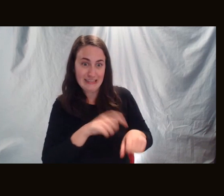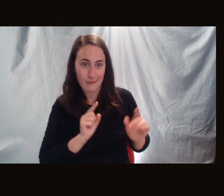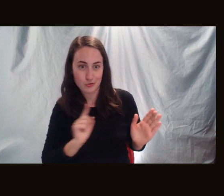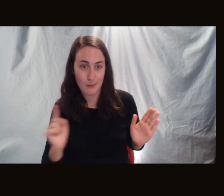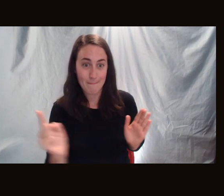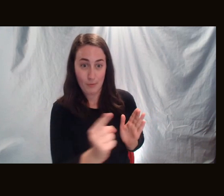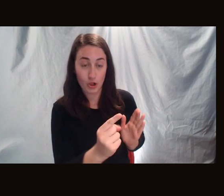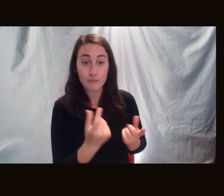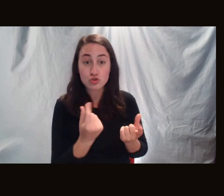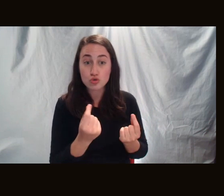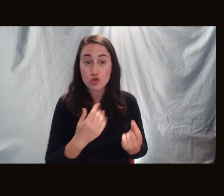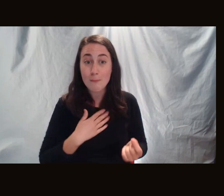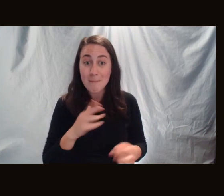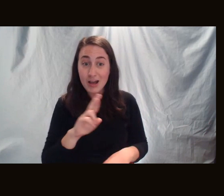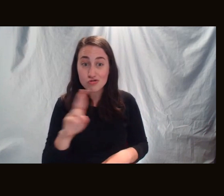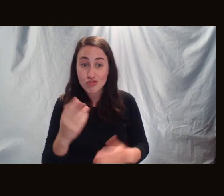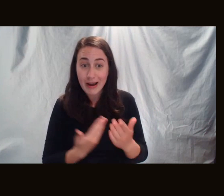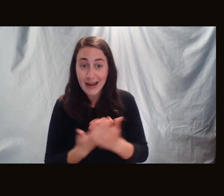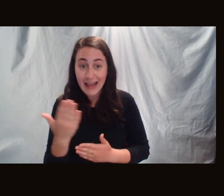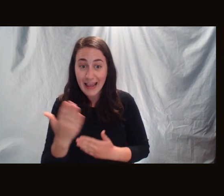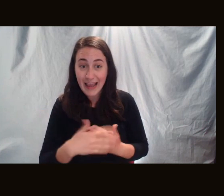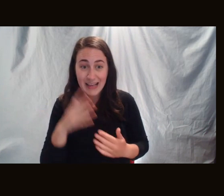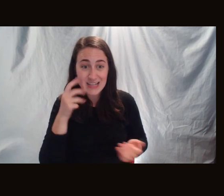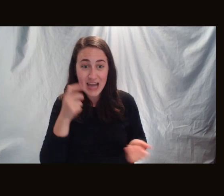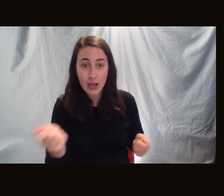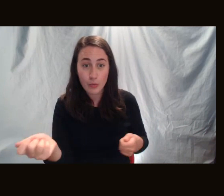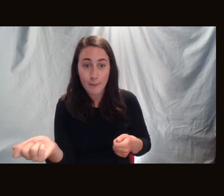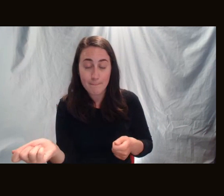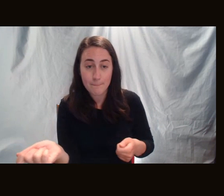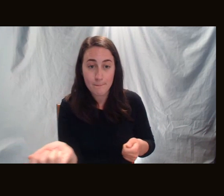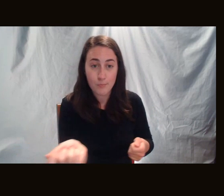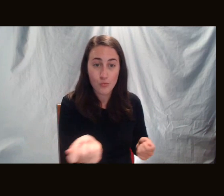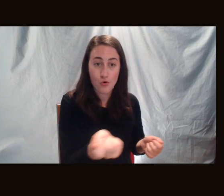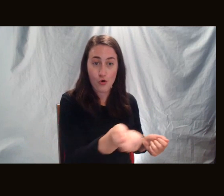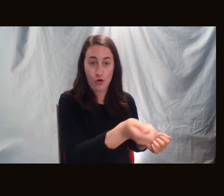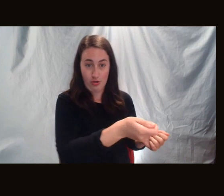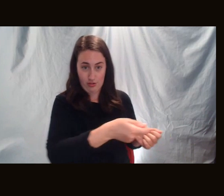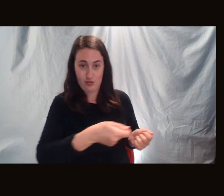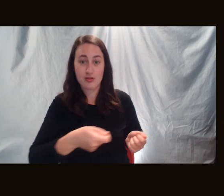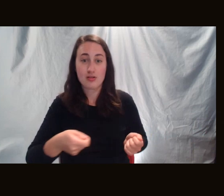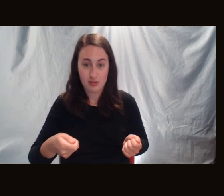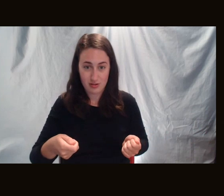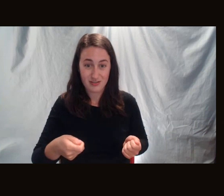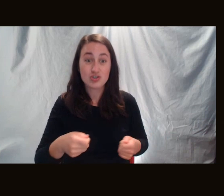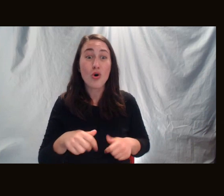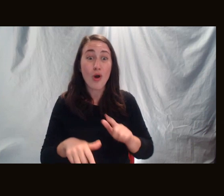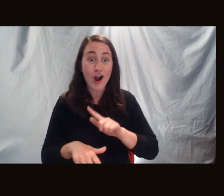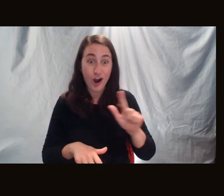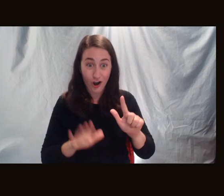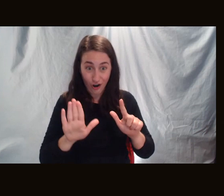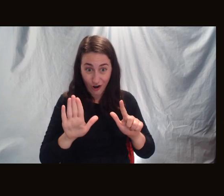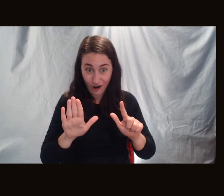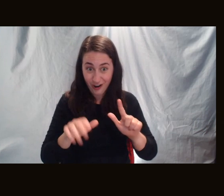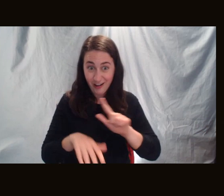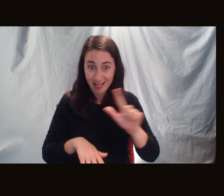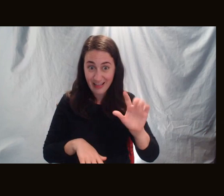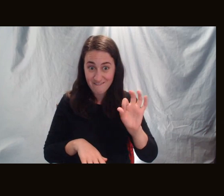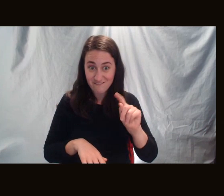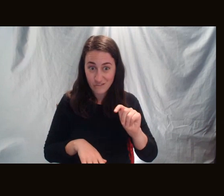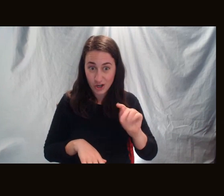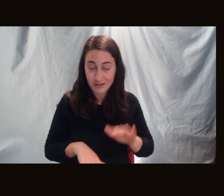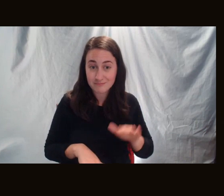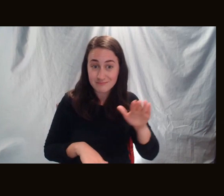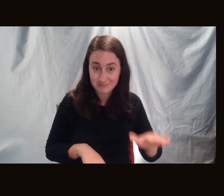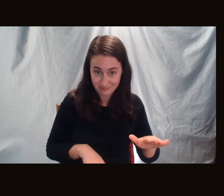the follower's left. I'm going to lead across as I step back. She steps forward with her left. Then I pull slightly with